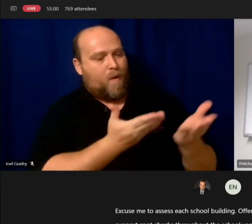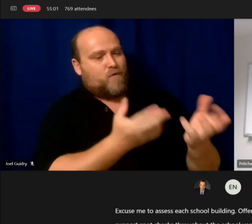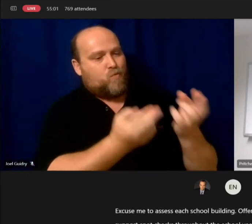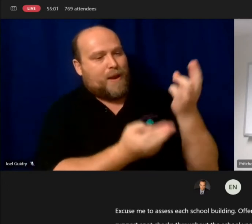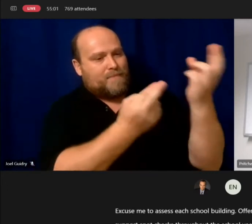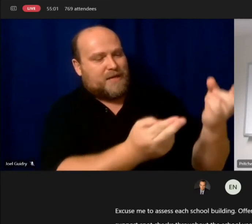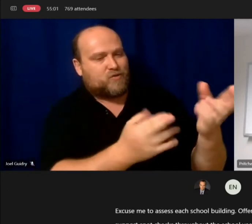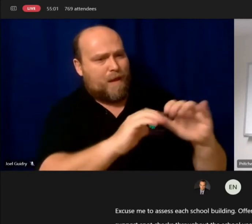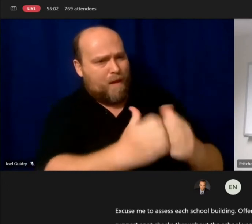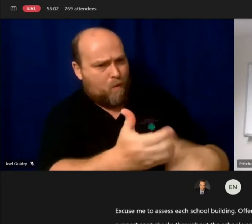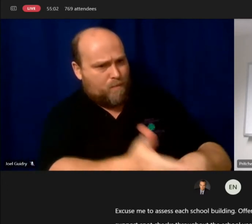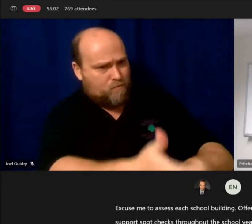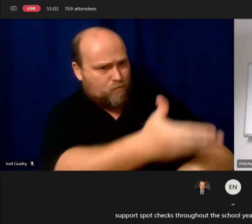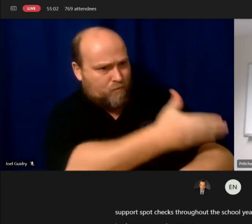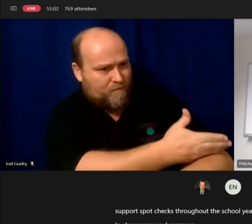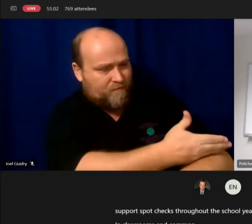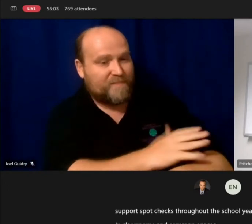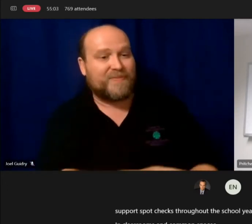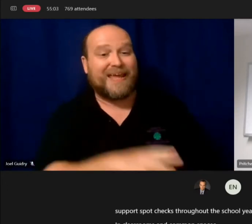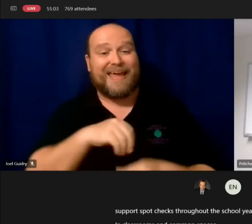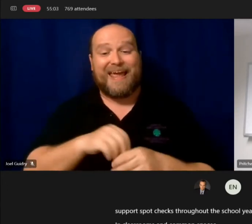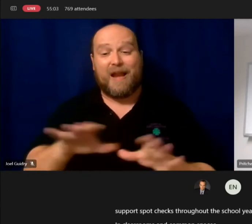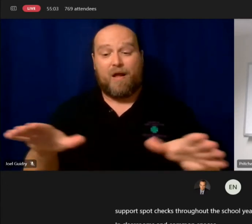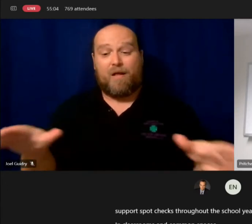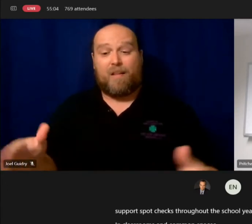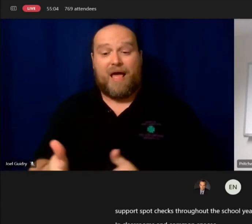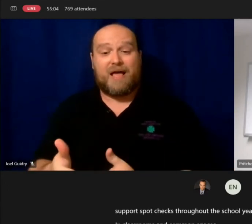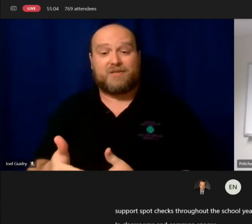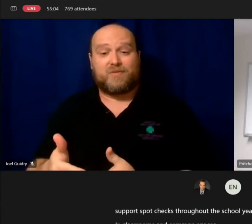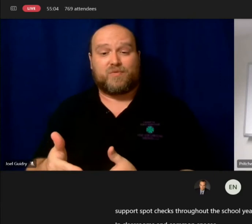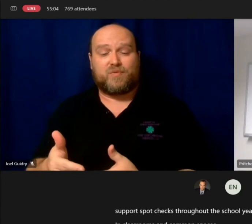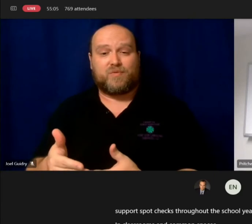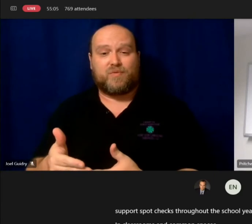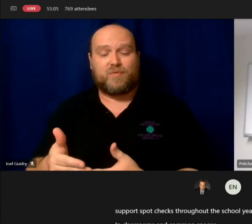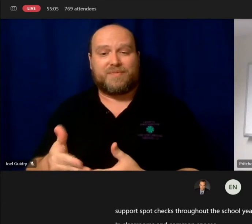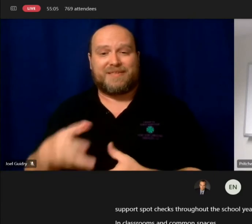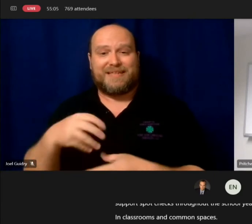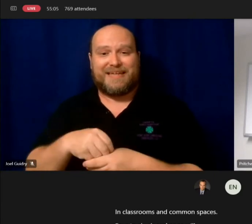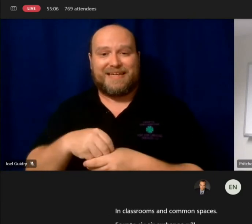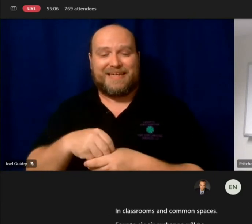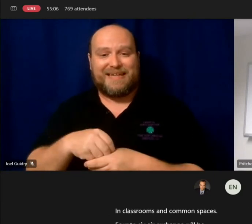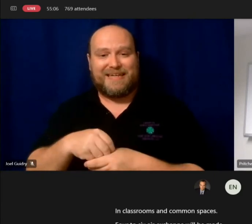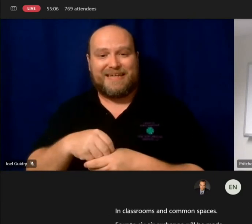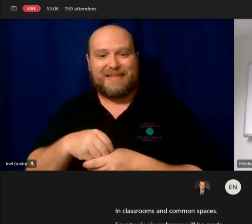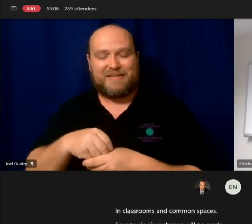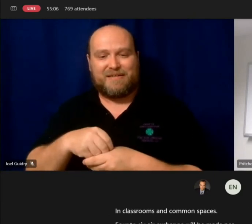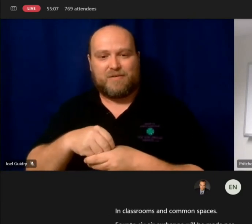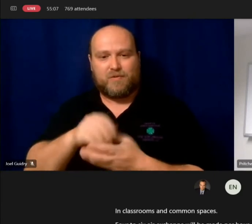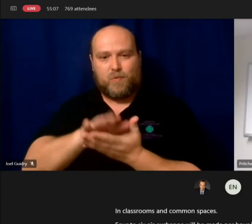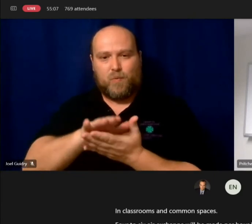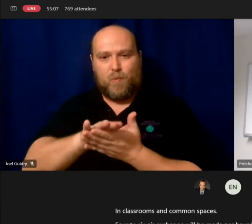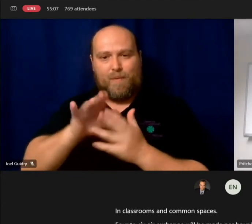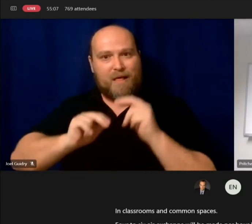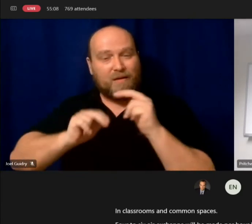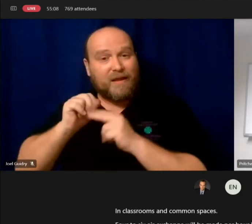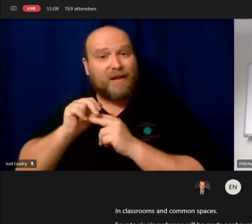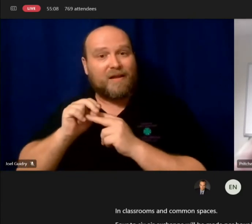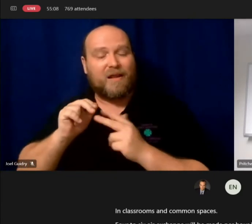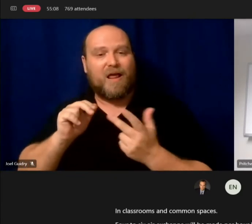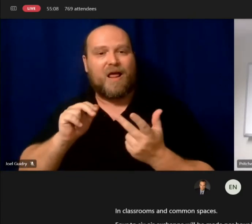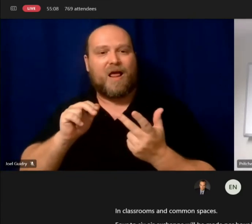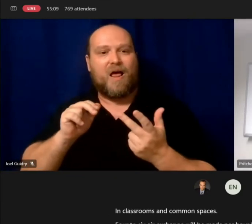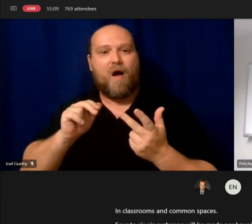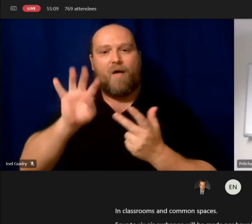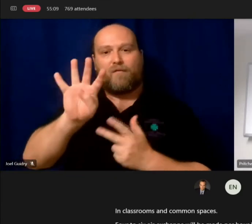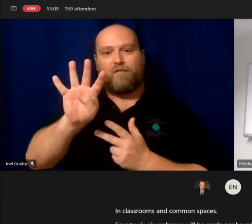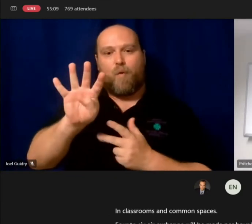common spaces, 4 to 6 air exchange will be made per hour based on the occupancy and space size. So again, that